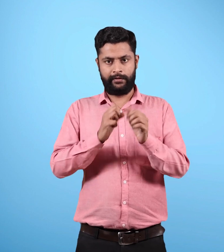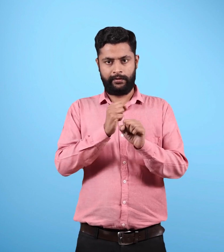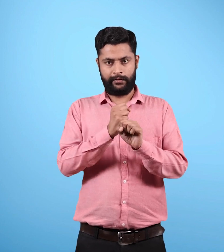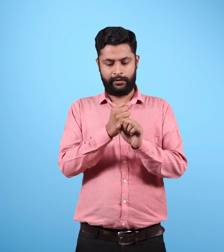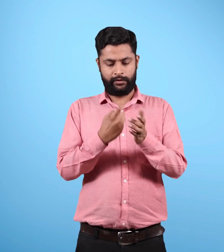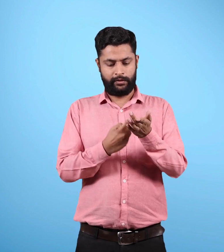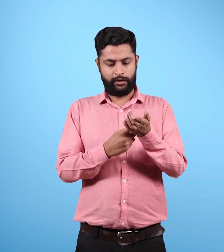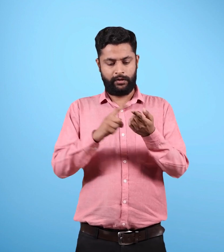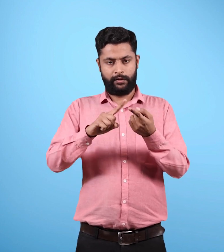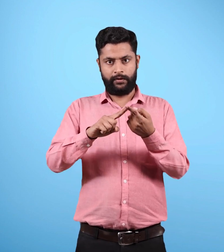ingredients,